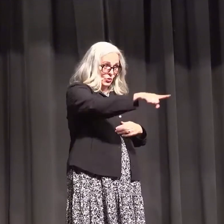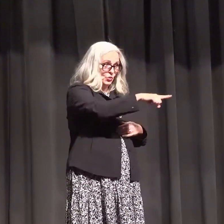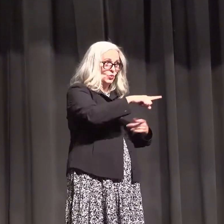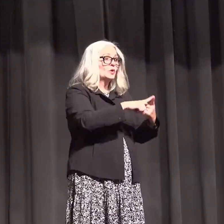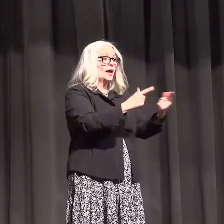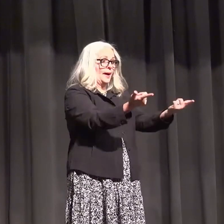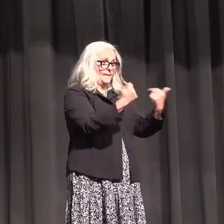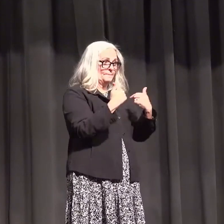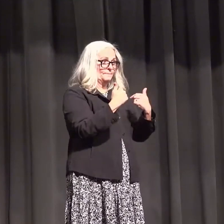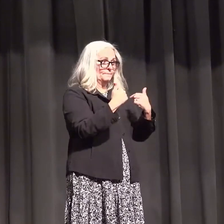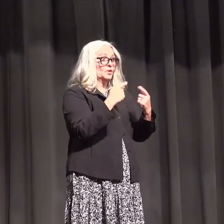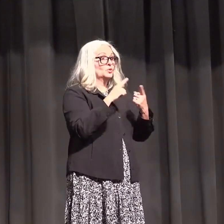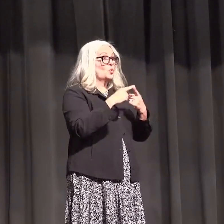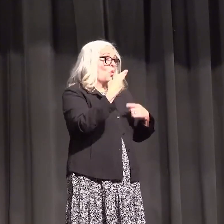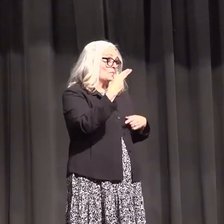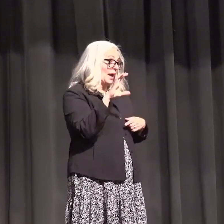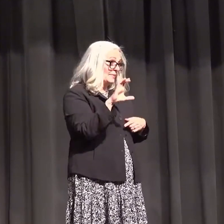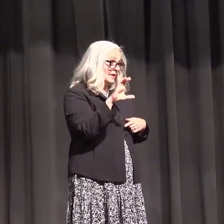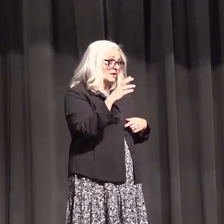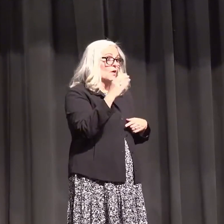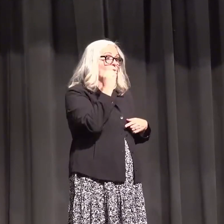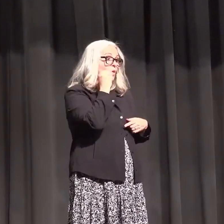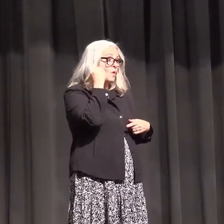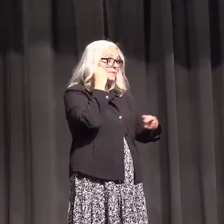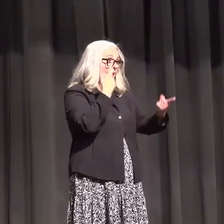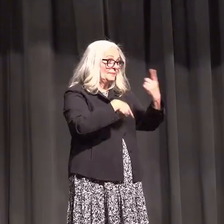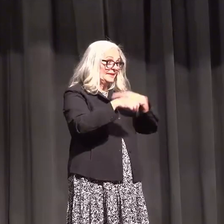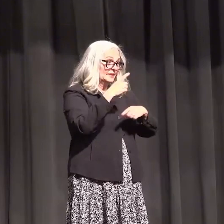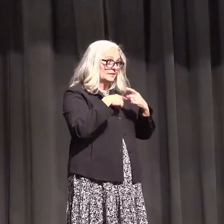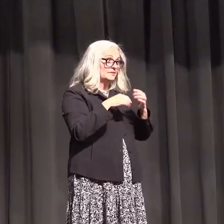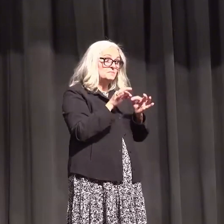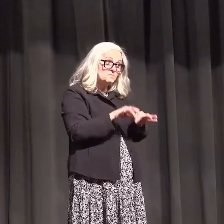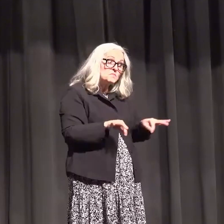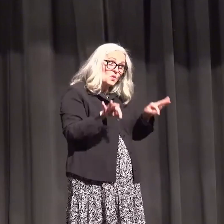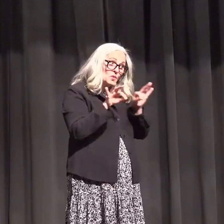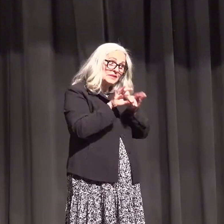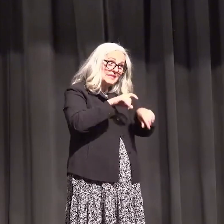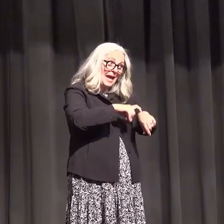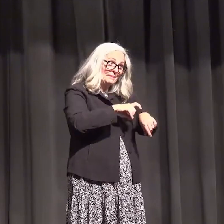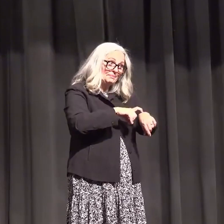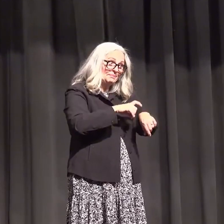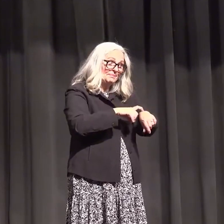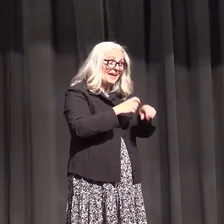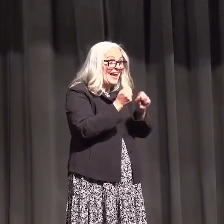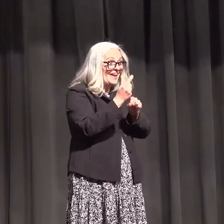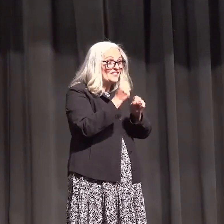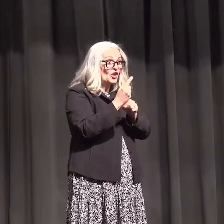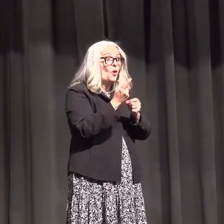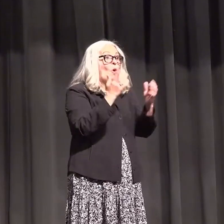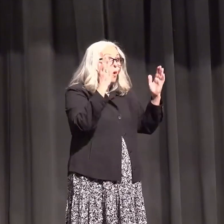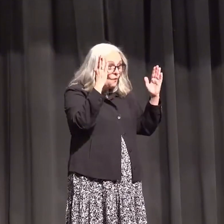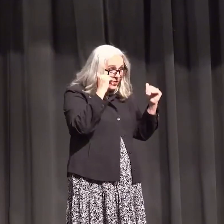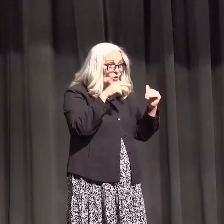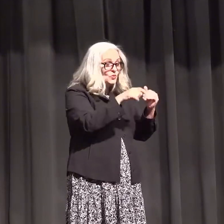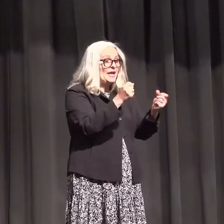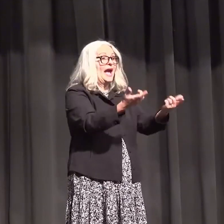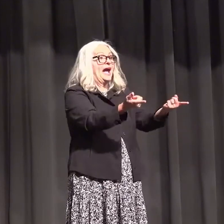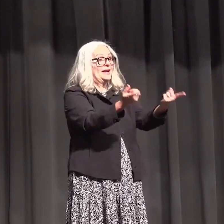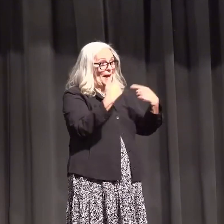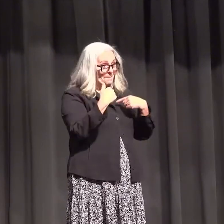Really, I invited you to come here to homecoming, right? It's kind of a homecoming. It's a very important time. Every year, hopefully,